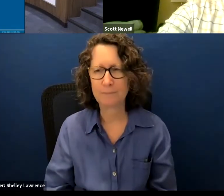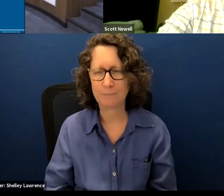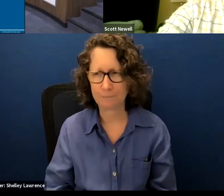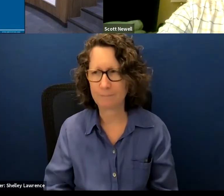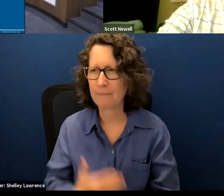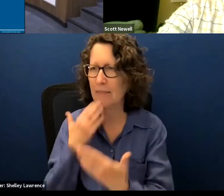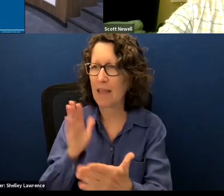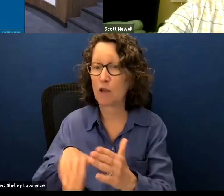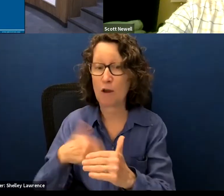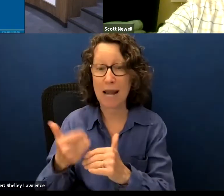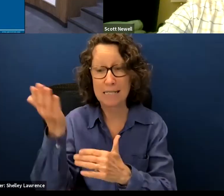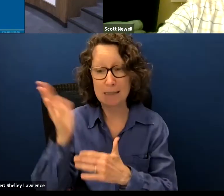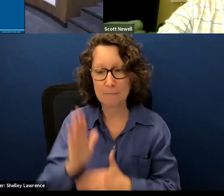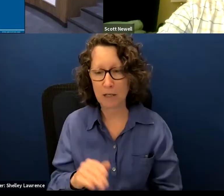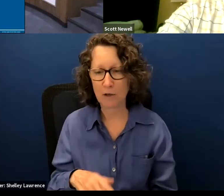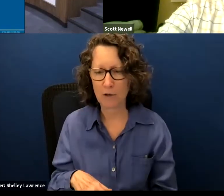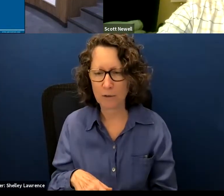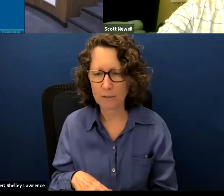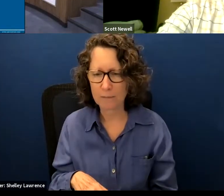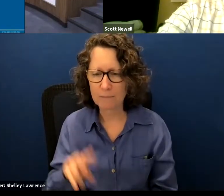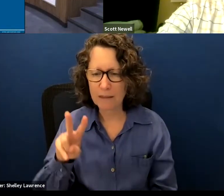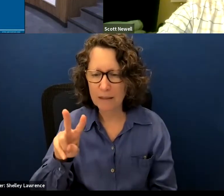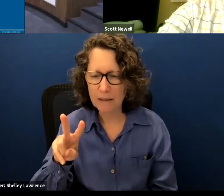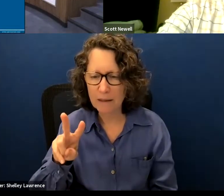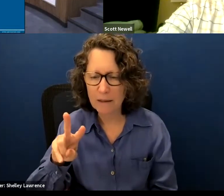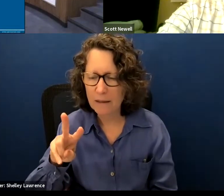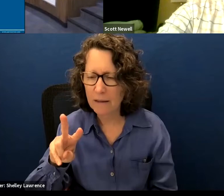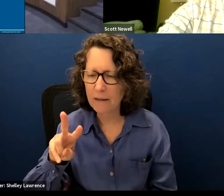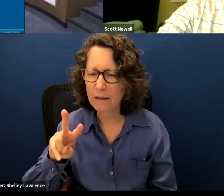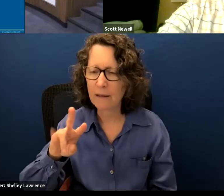Thank you. Next speaker is Valeria Tiburcio Romo.